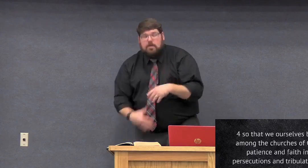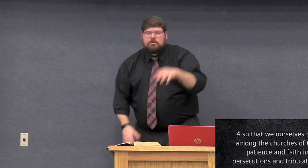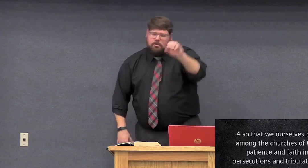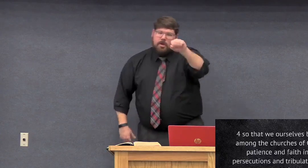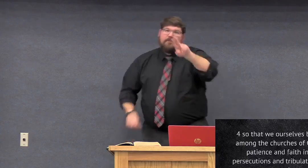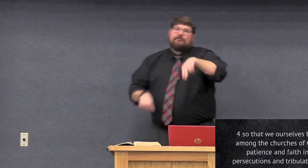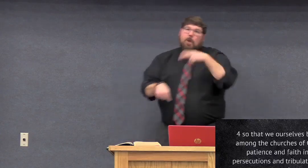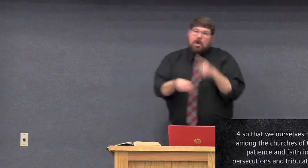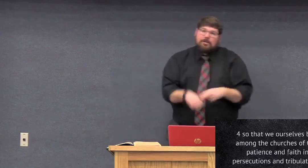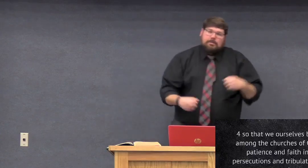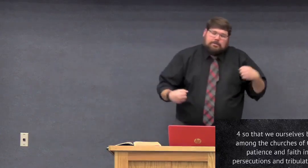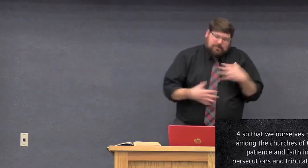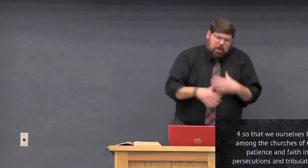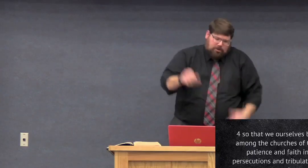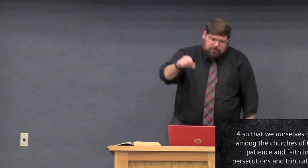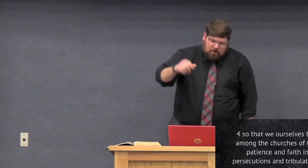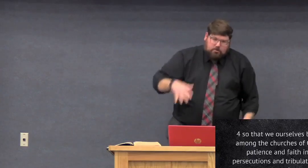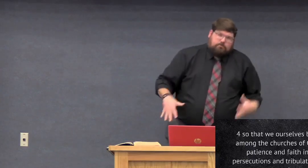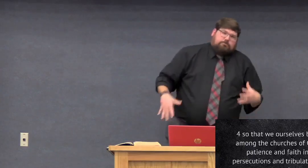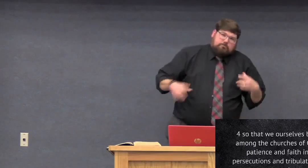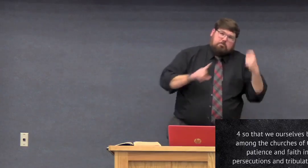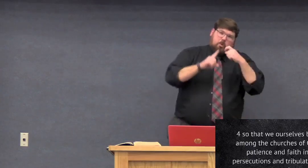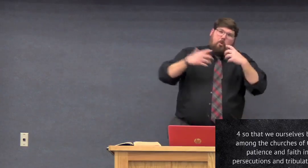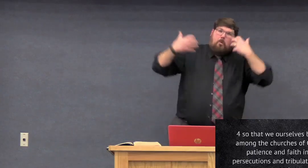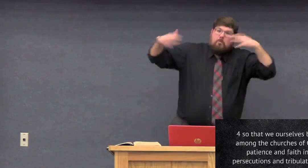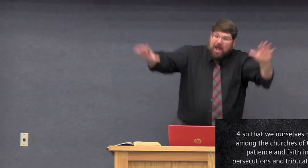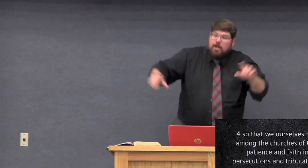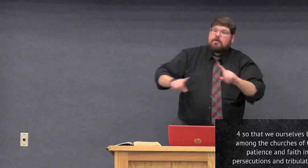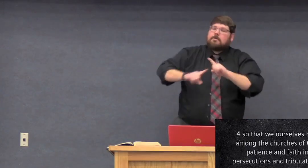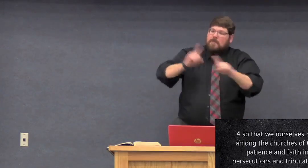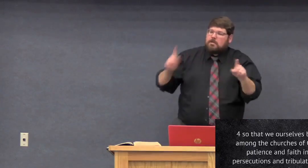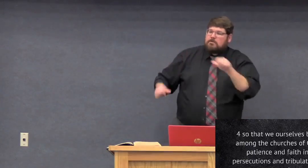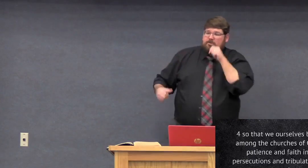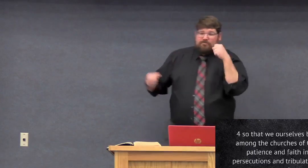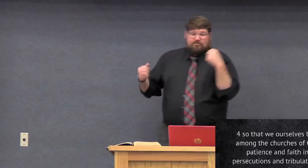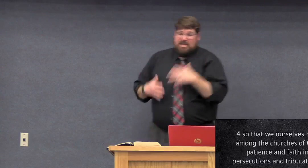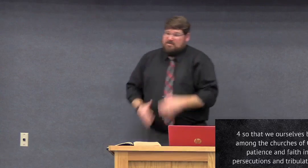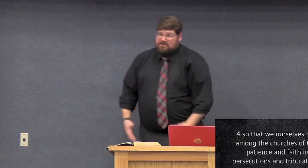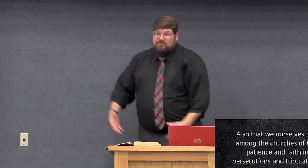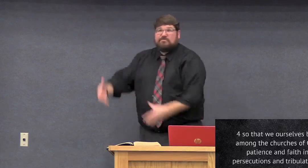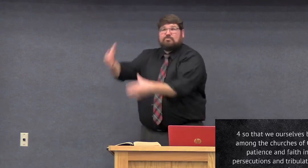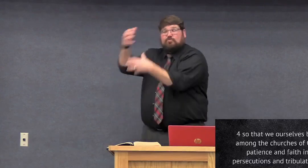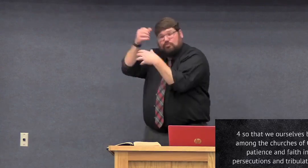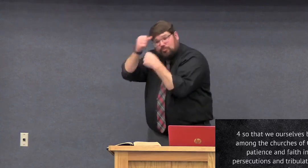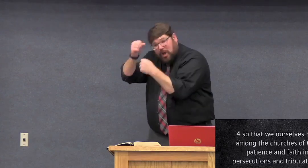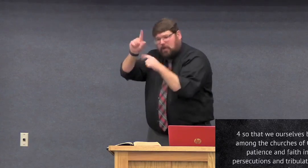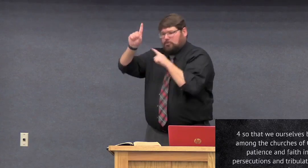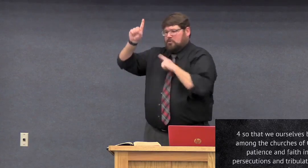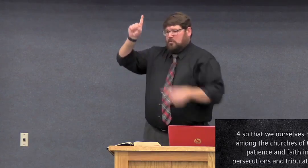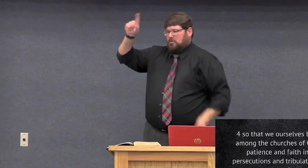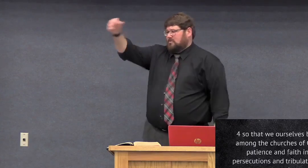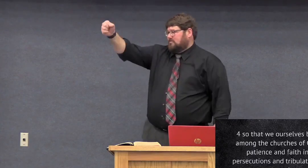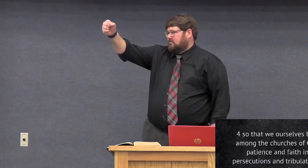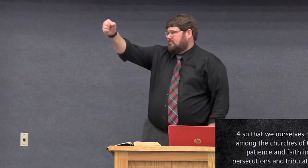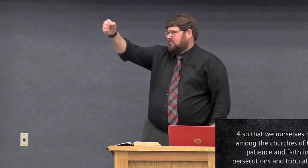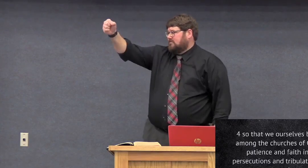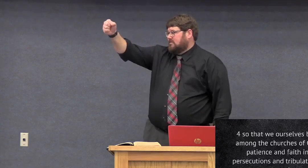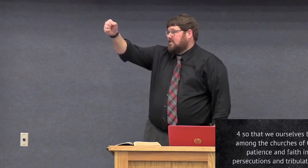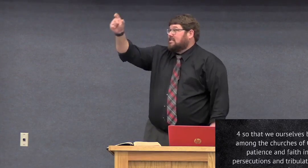Don't be afraid. Yes, of course, it's scary. Yes, absolutely. We don't desire that persecution, but yet have